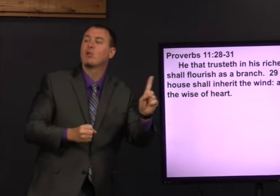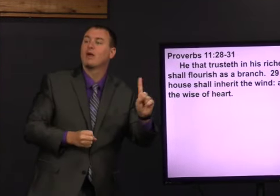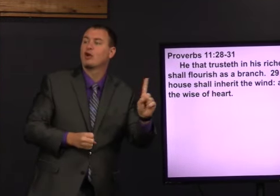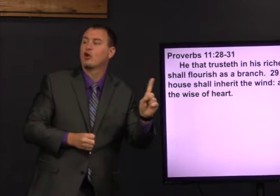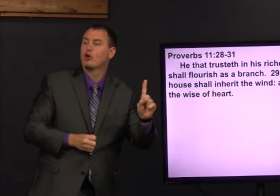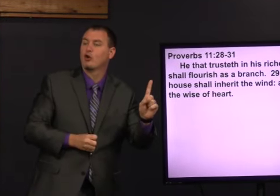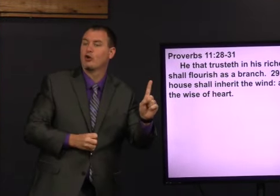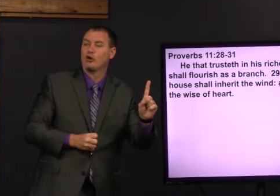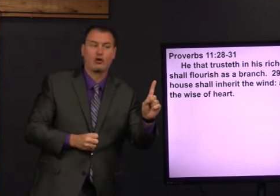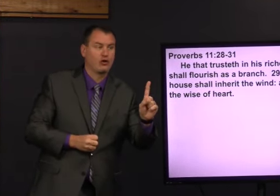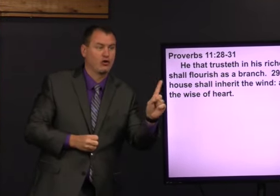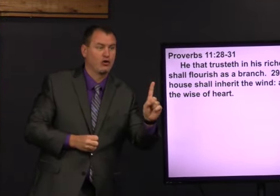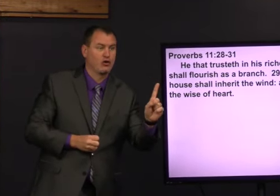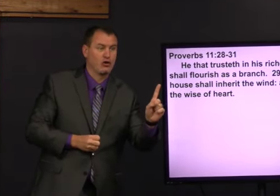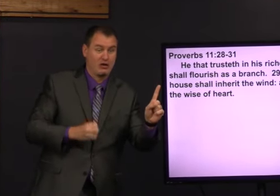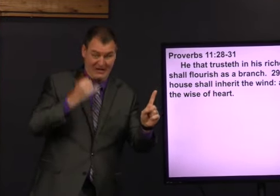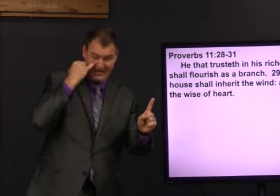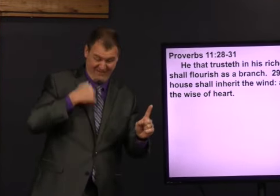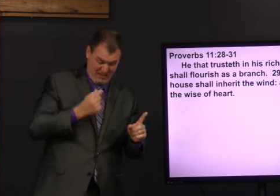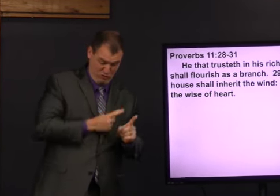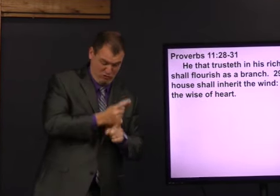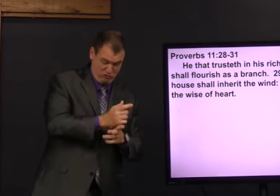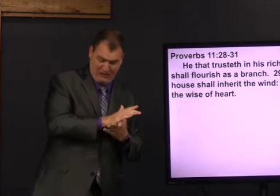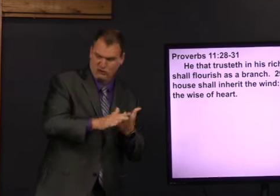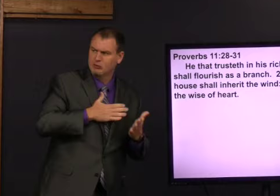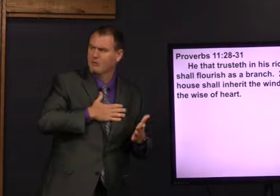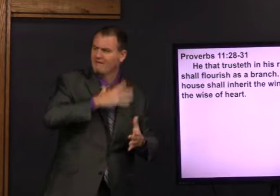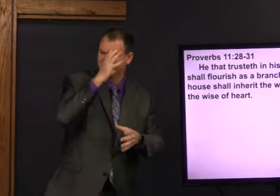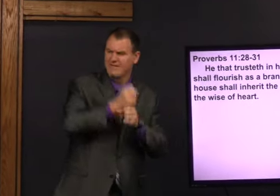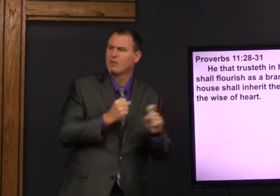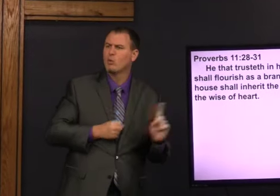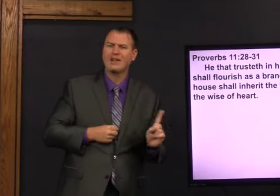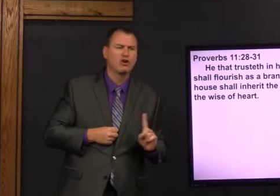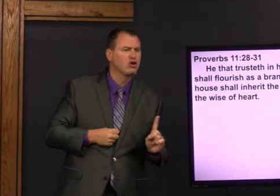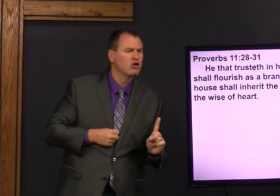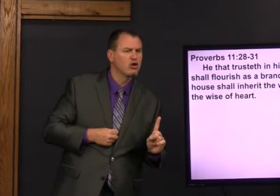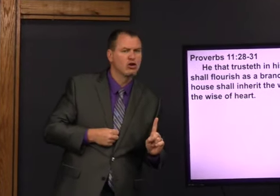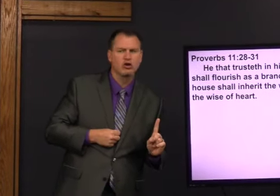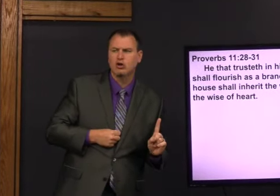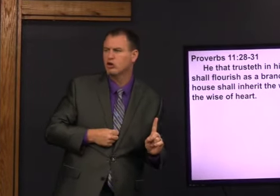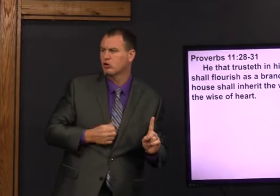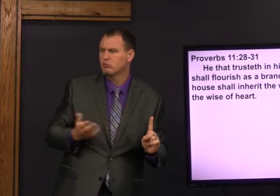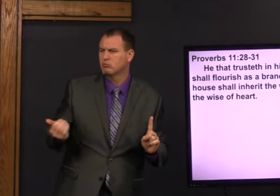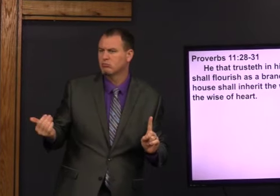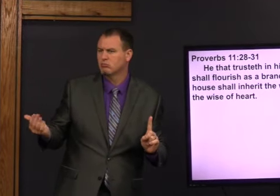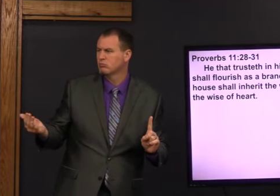Righteousness means your trust is where? Your faith is where? If I'm righteous, where is my faith?